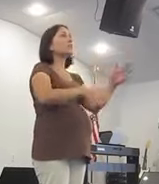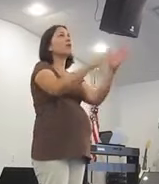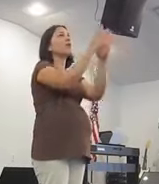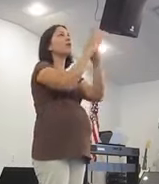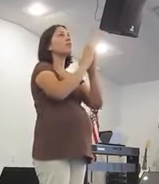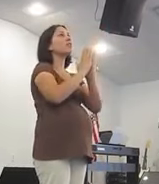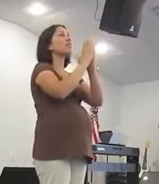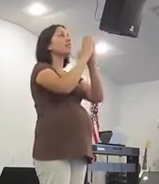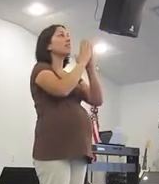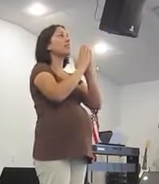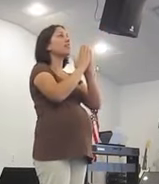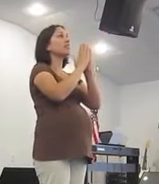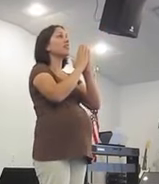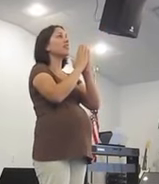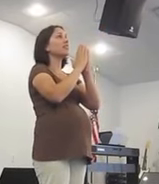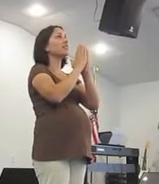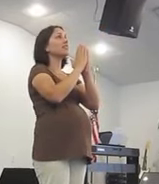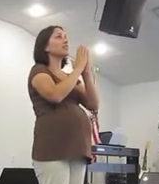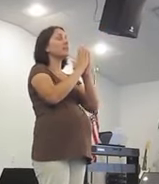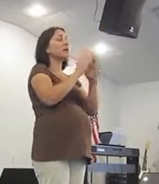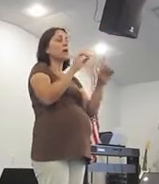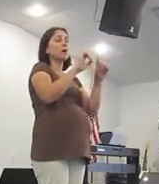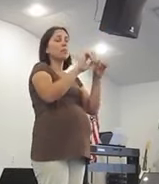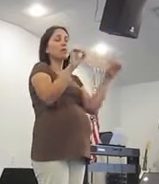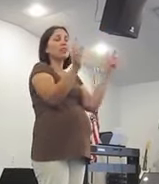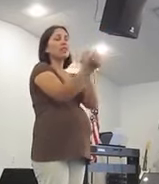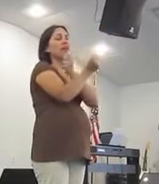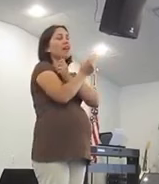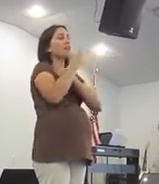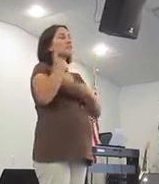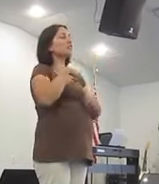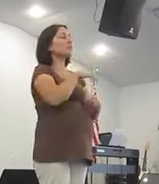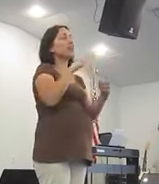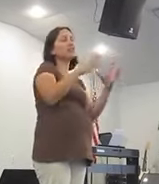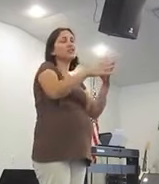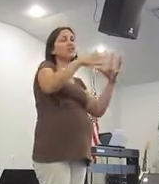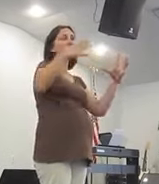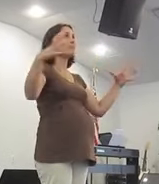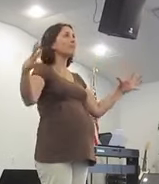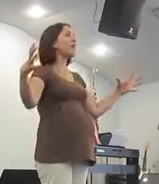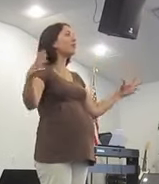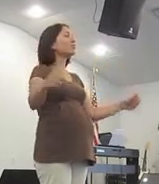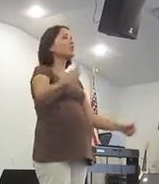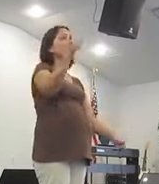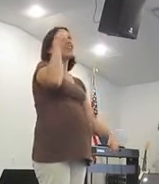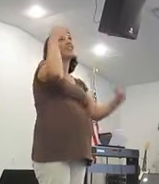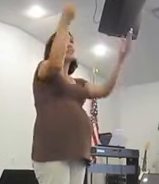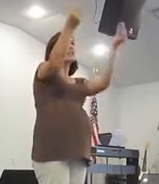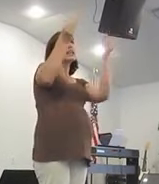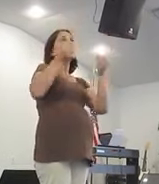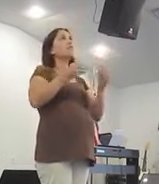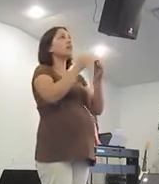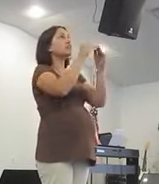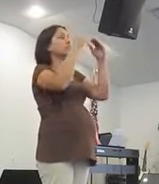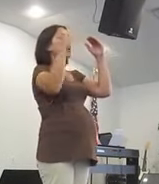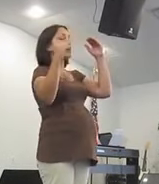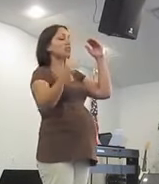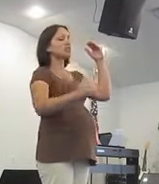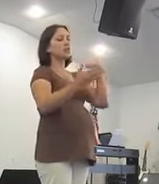spoken need Yet love is way too much to give us lesser